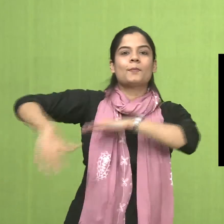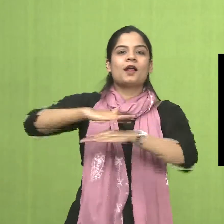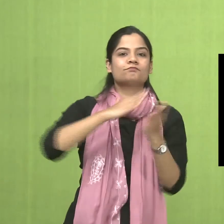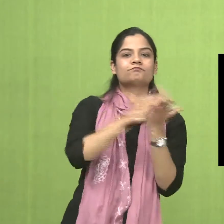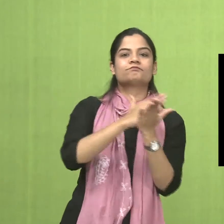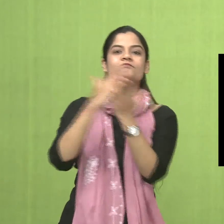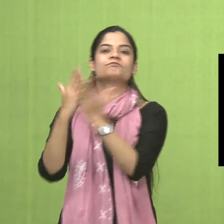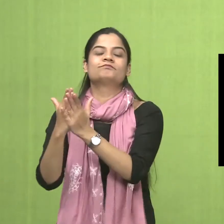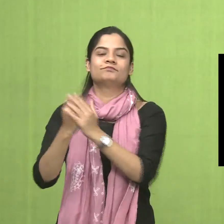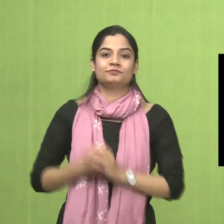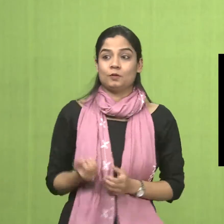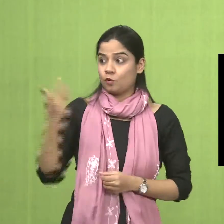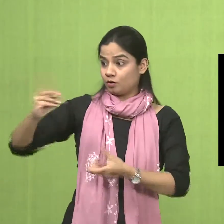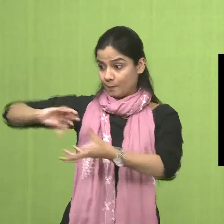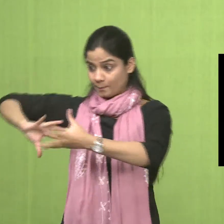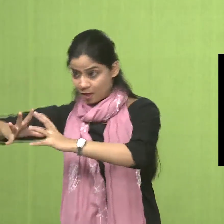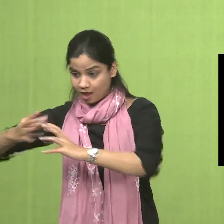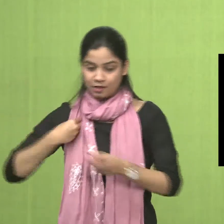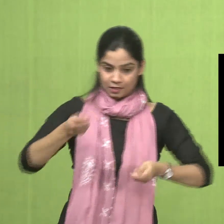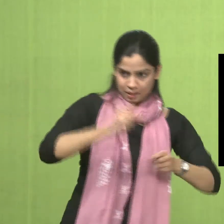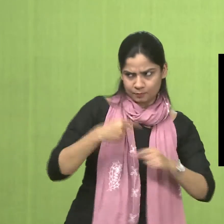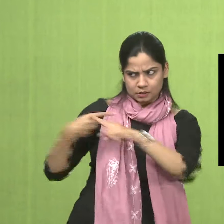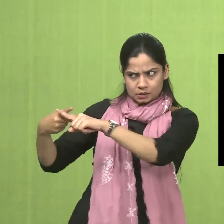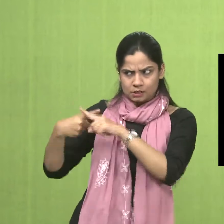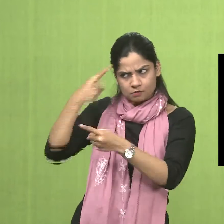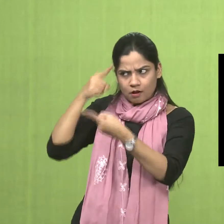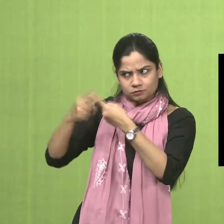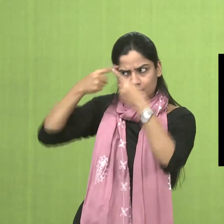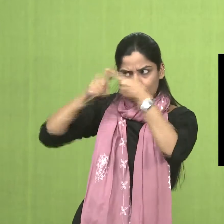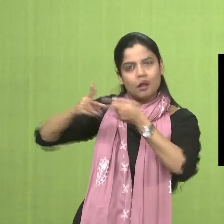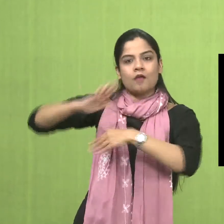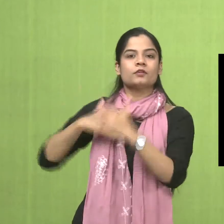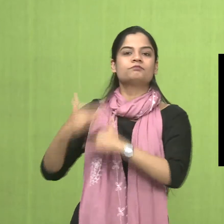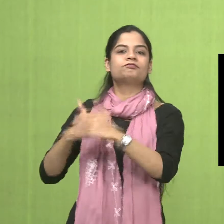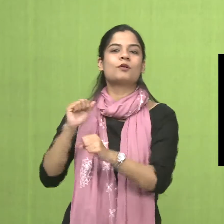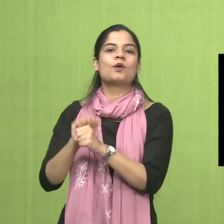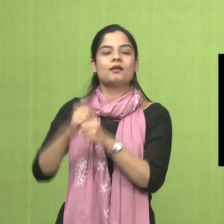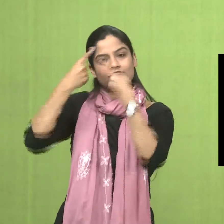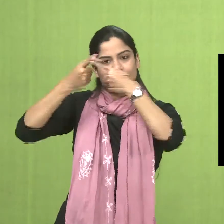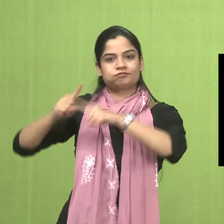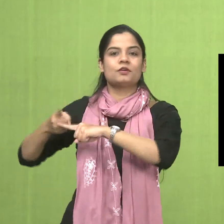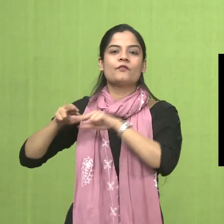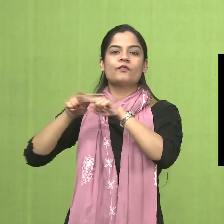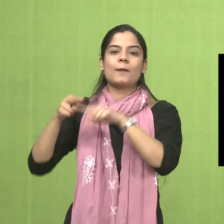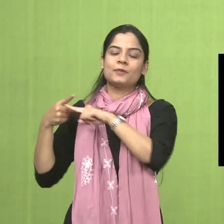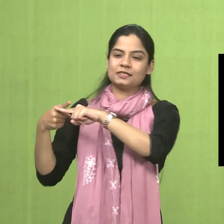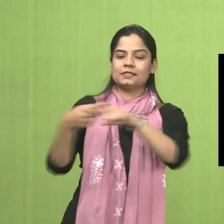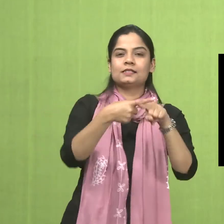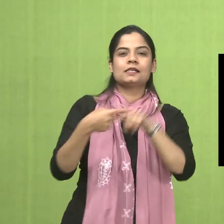for a meeting or anything like that, the husband can take the whole job of doing all the work. So it's very important that we divide the work